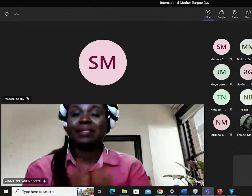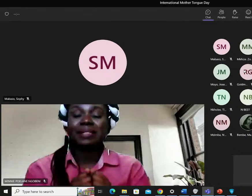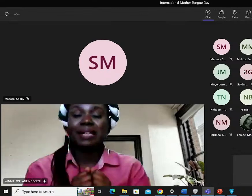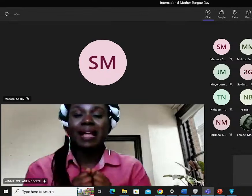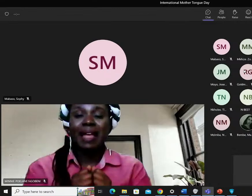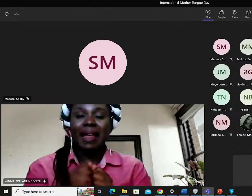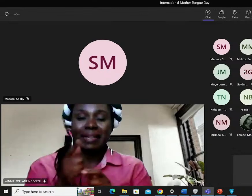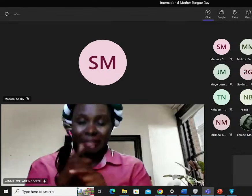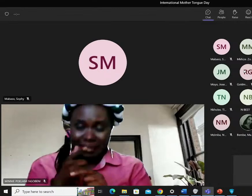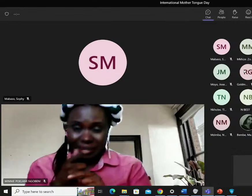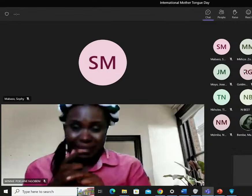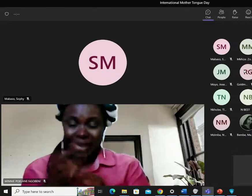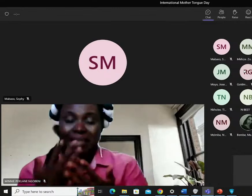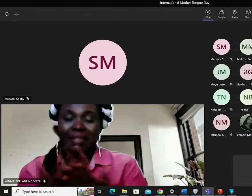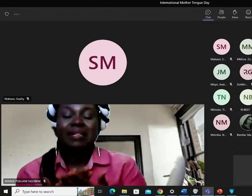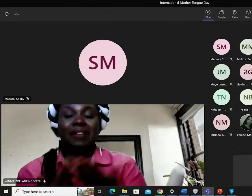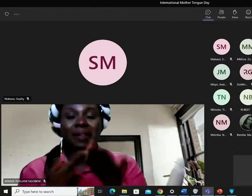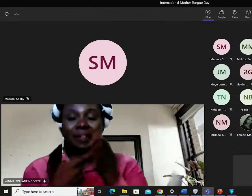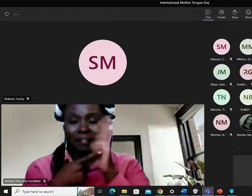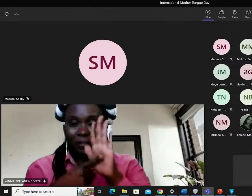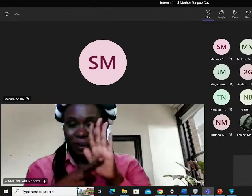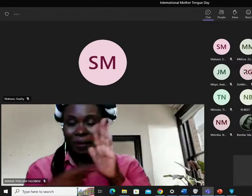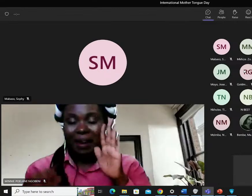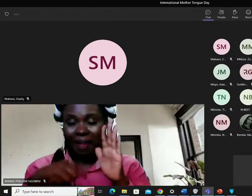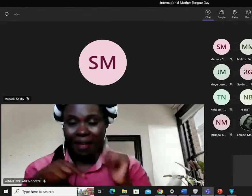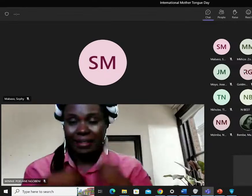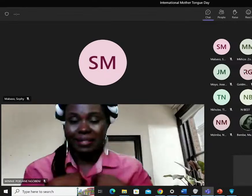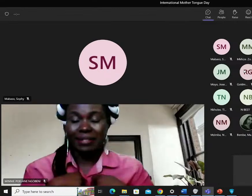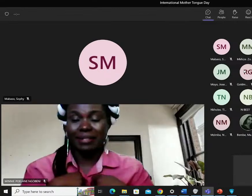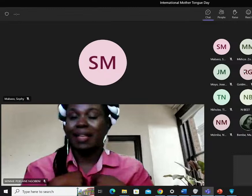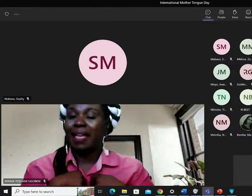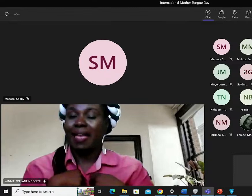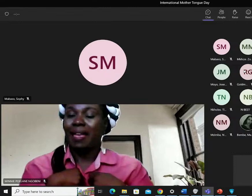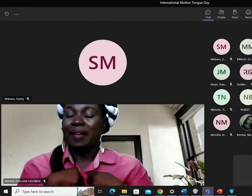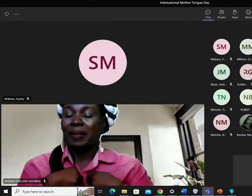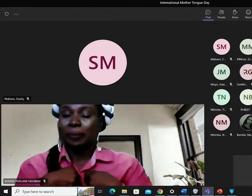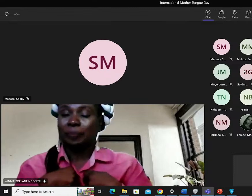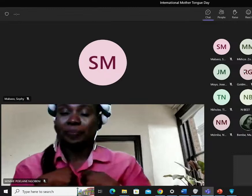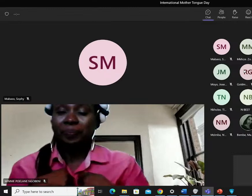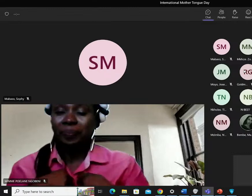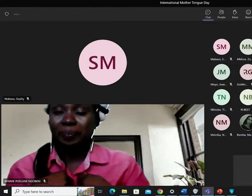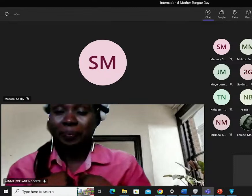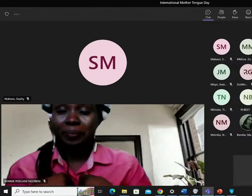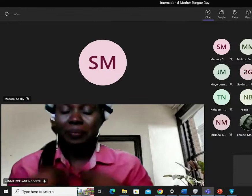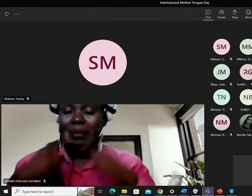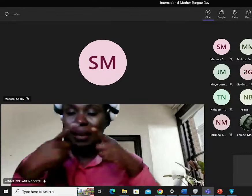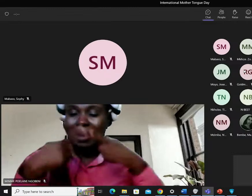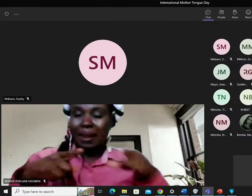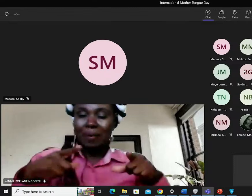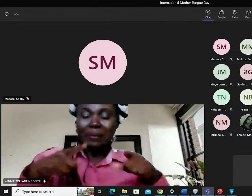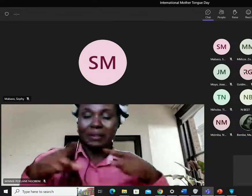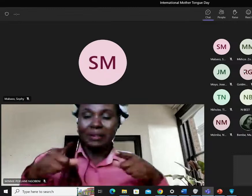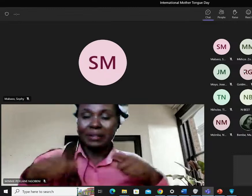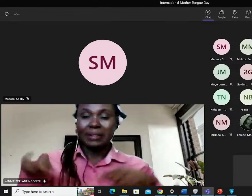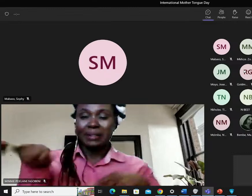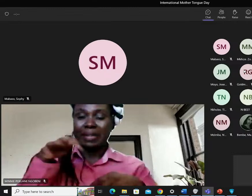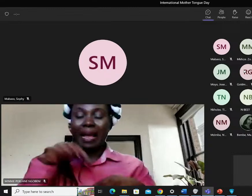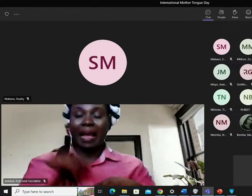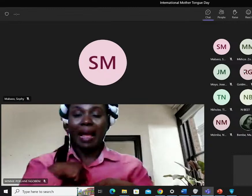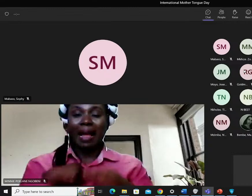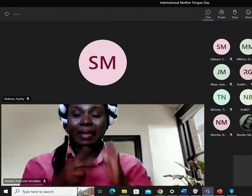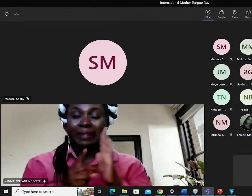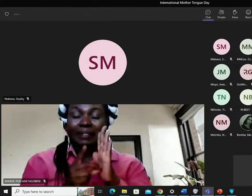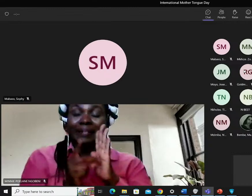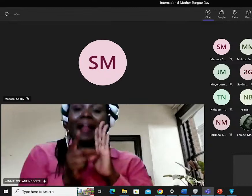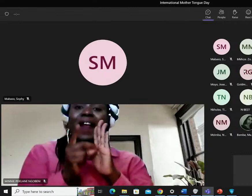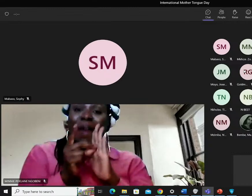And you have shown us that our languages are developed.